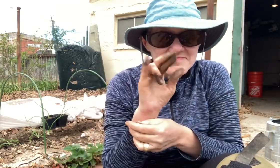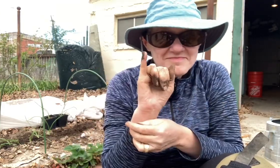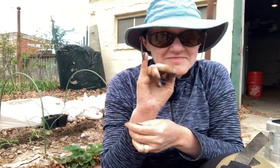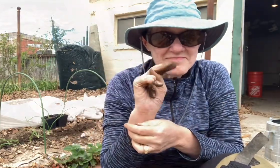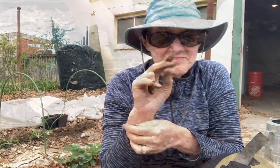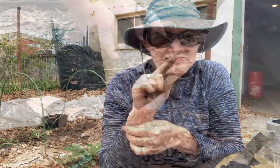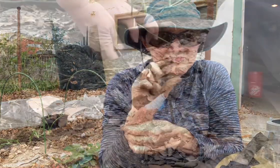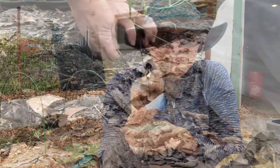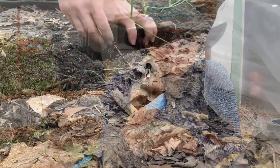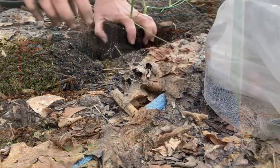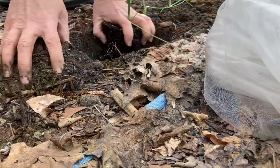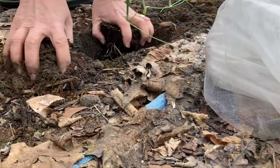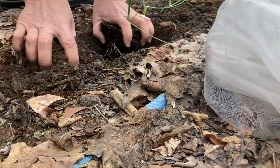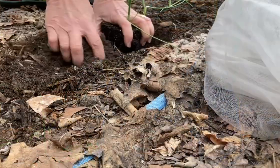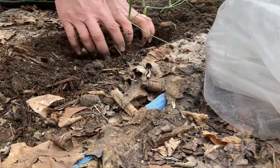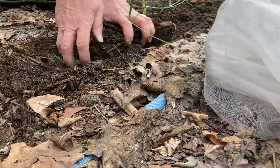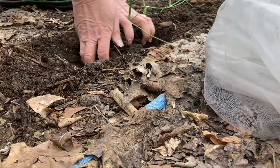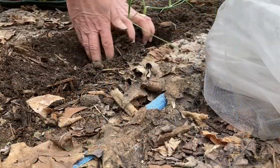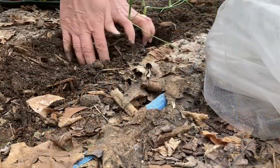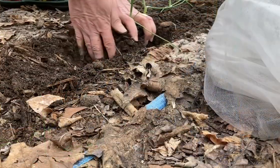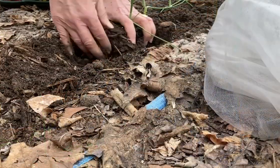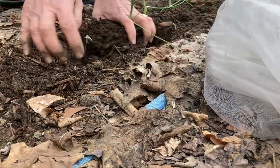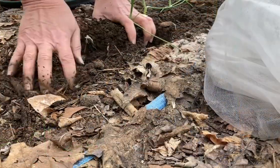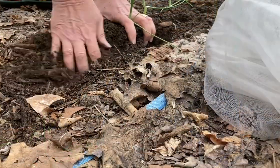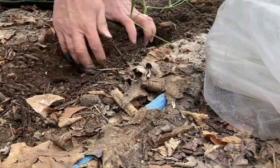more rings you're going to have.